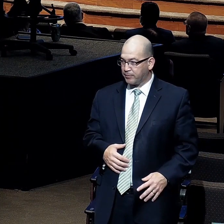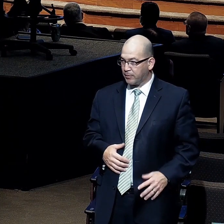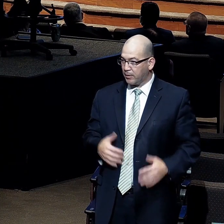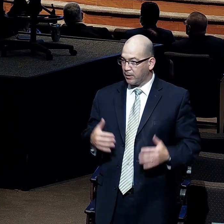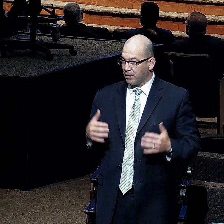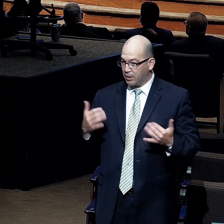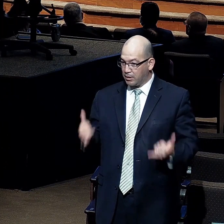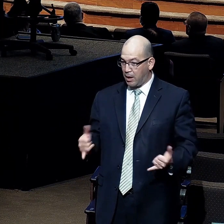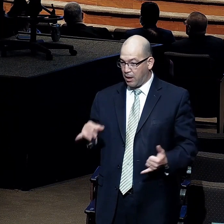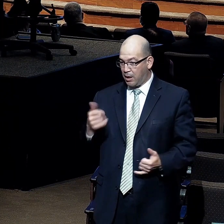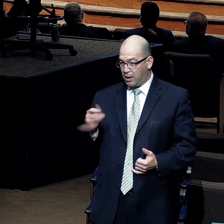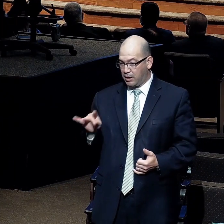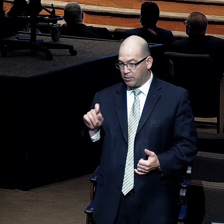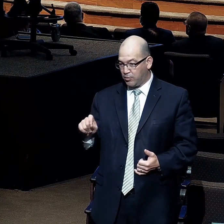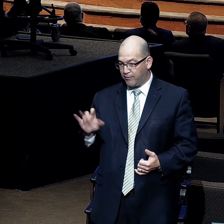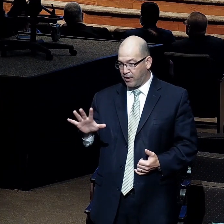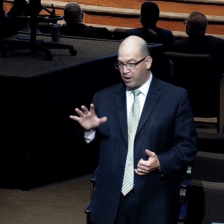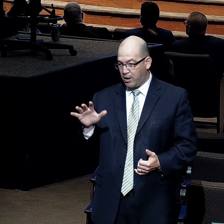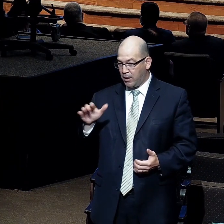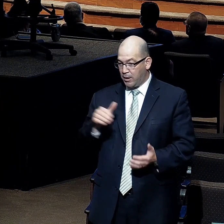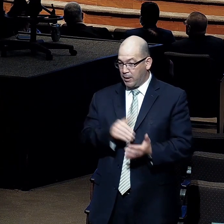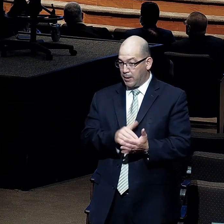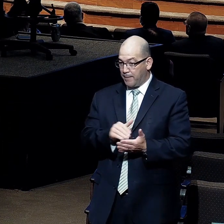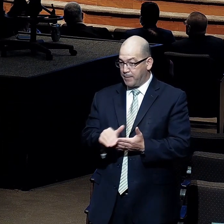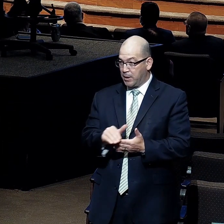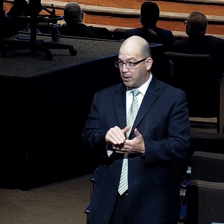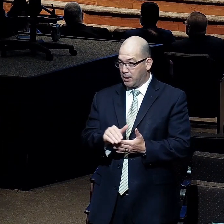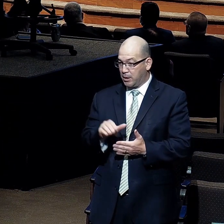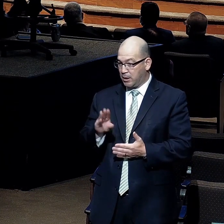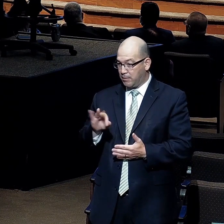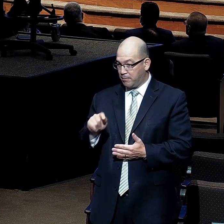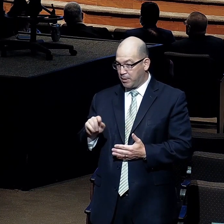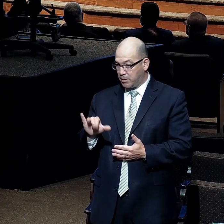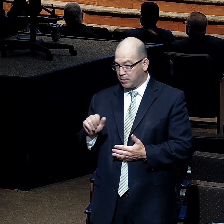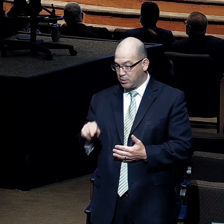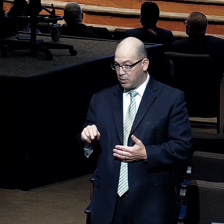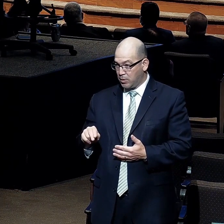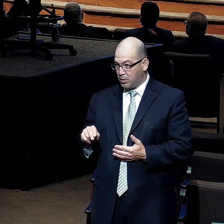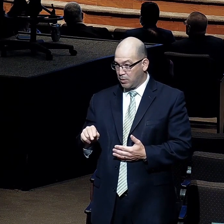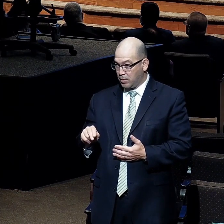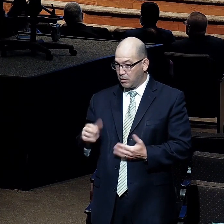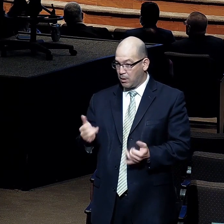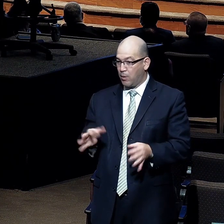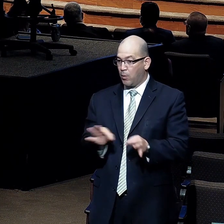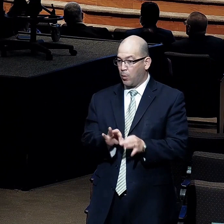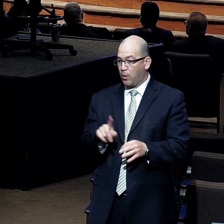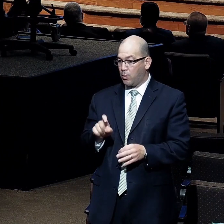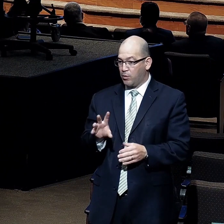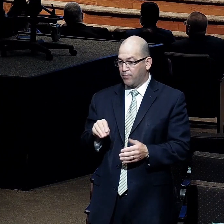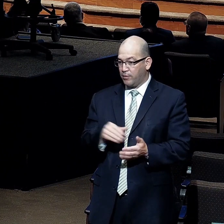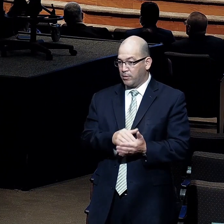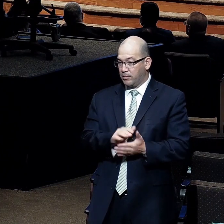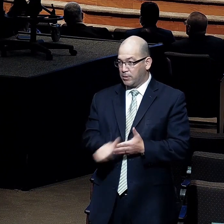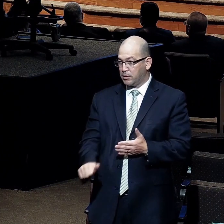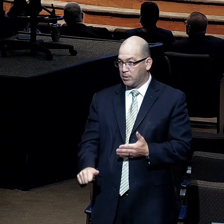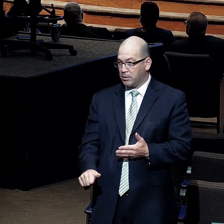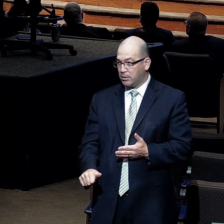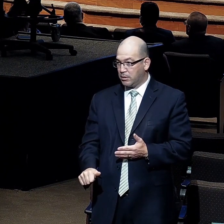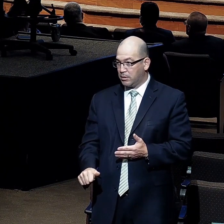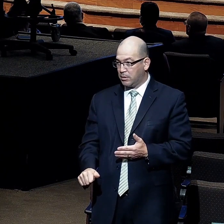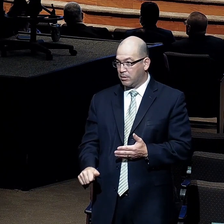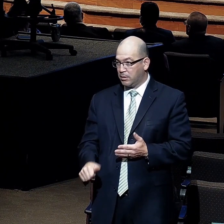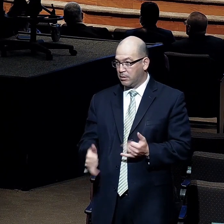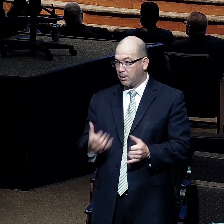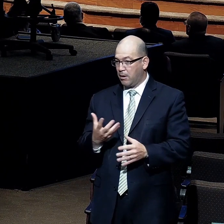around 20%, currently worth $140 billion, appear to be lost or otherwise in stranded